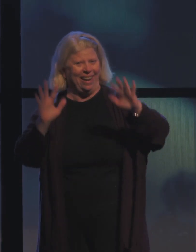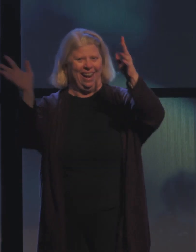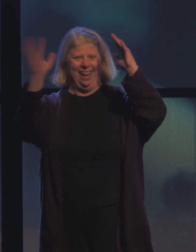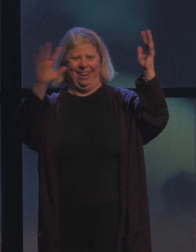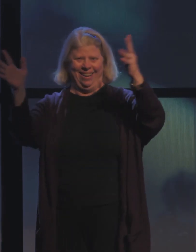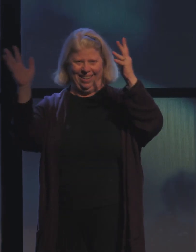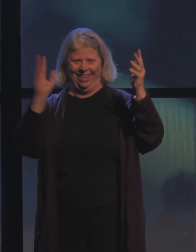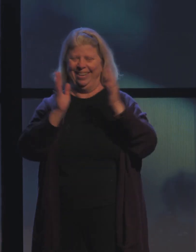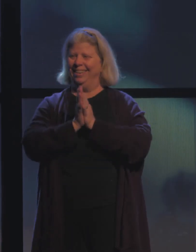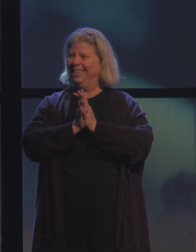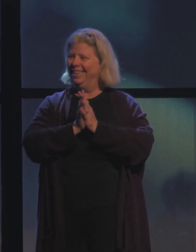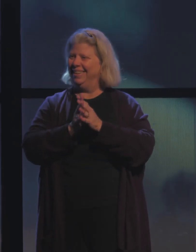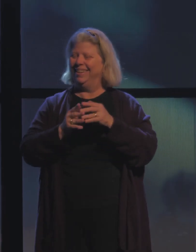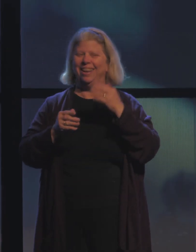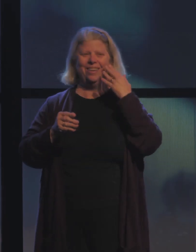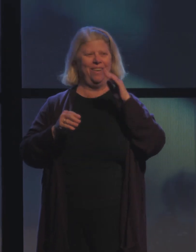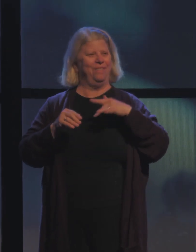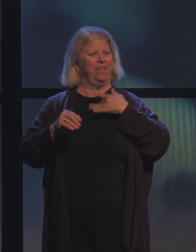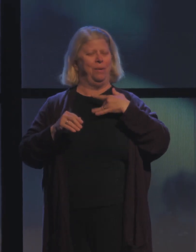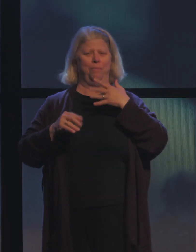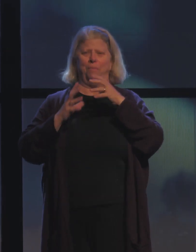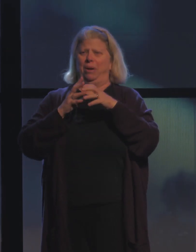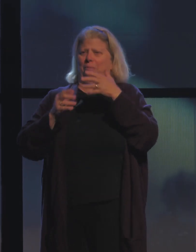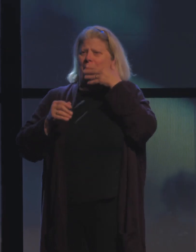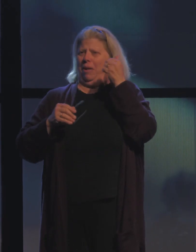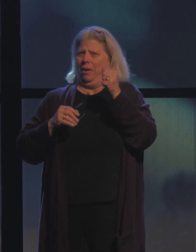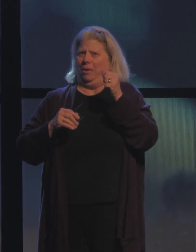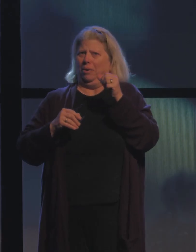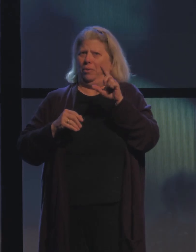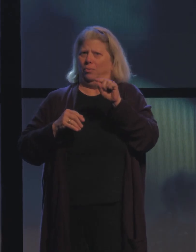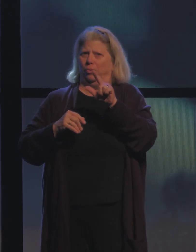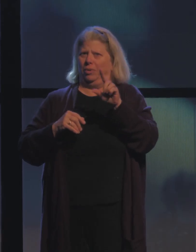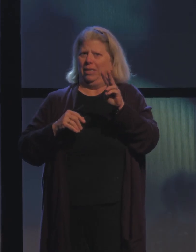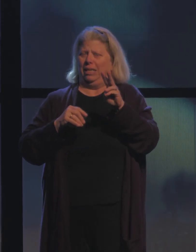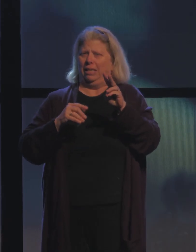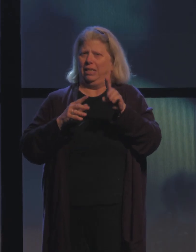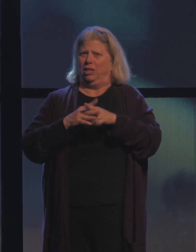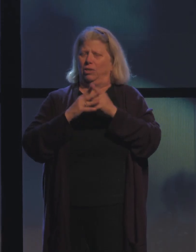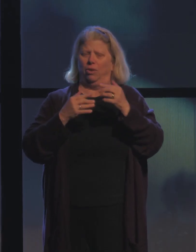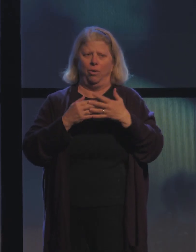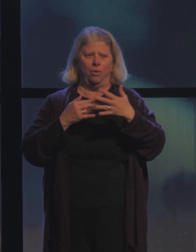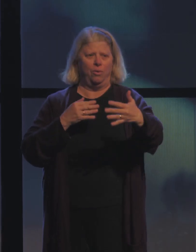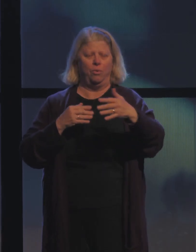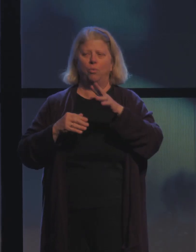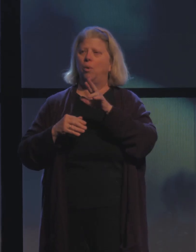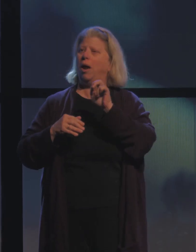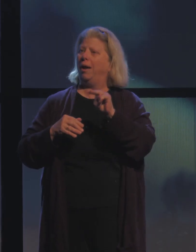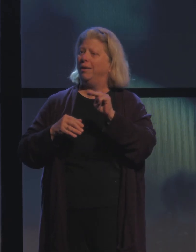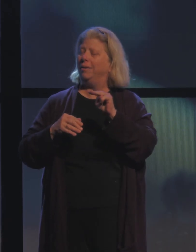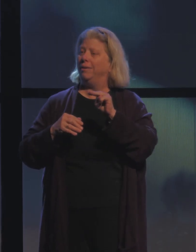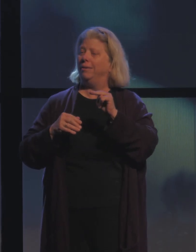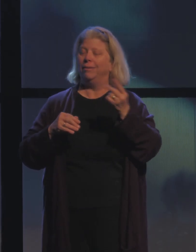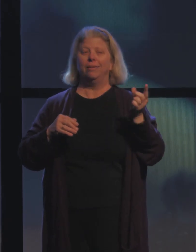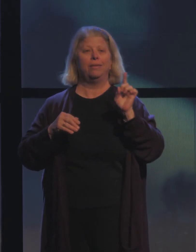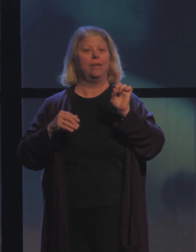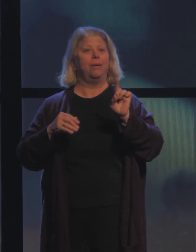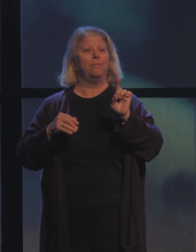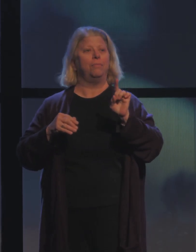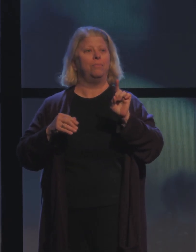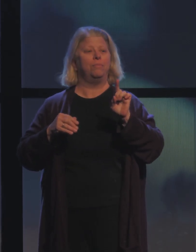yes. I don't know if I'm feeling much better about how 2026 has started, as Ryan was up here